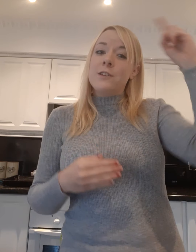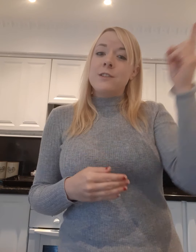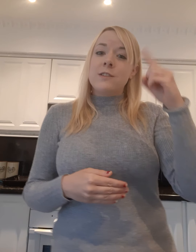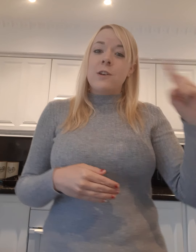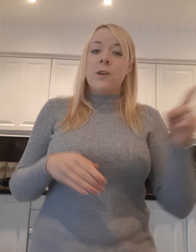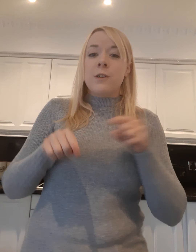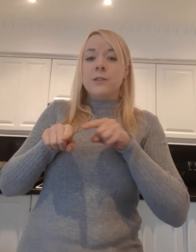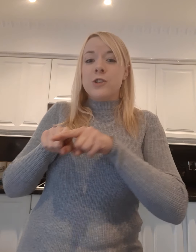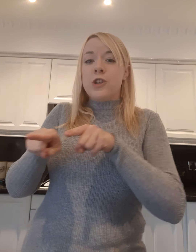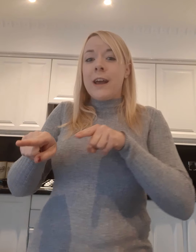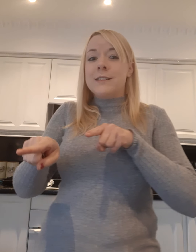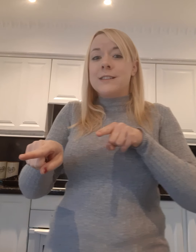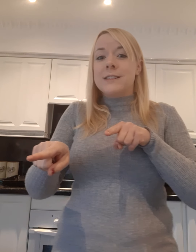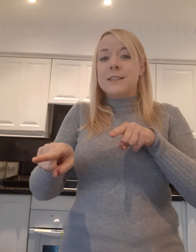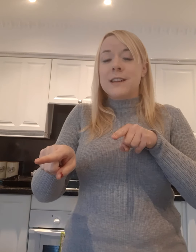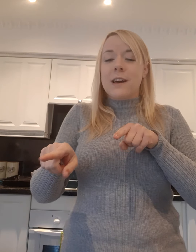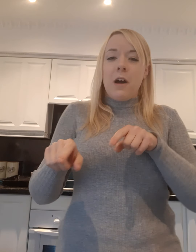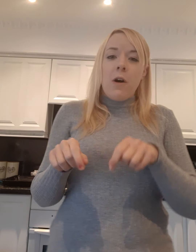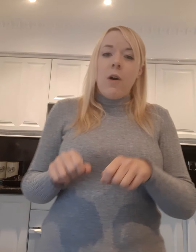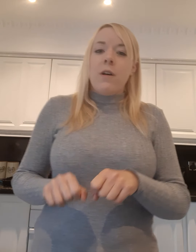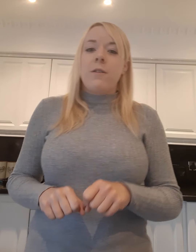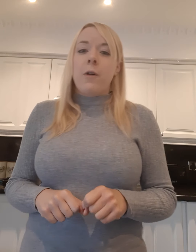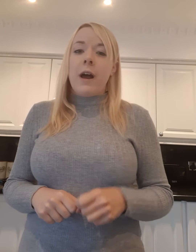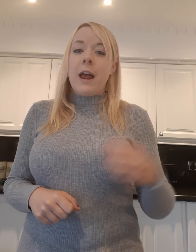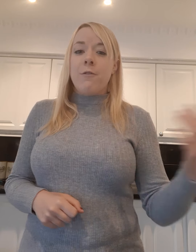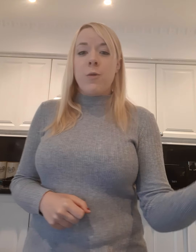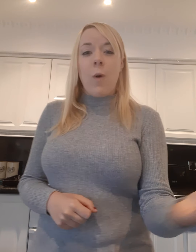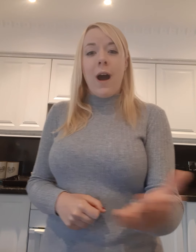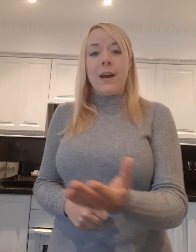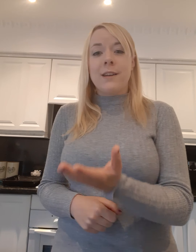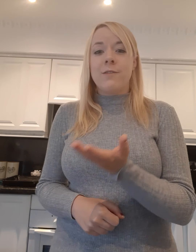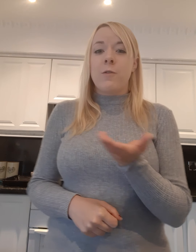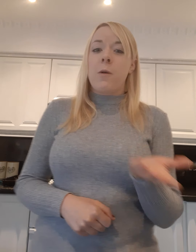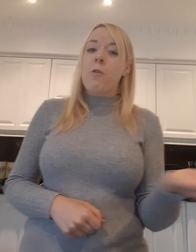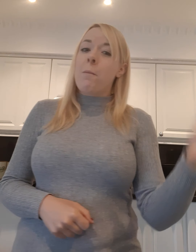stormy clouds chase everyone from the place.